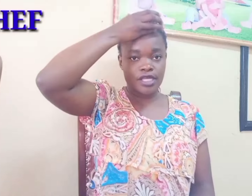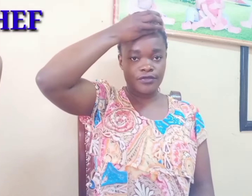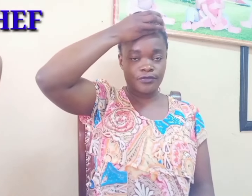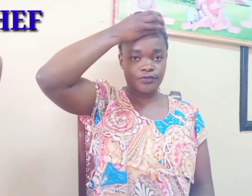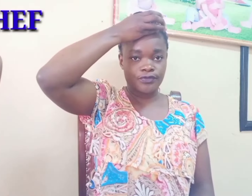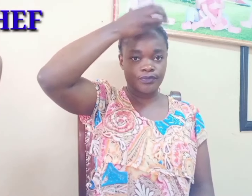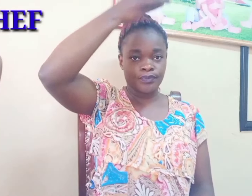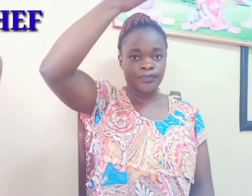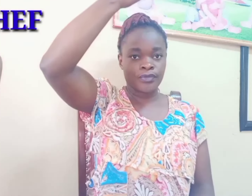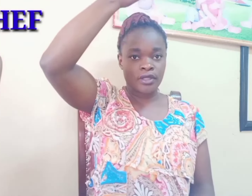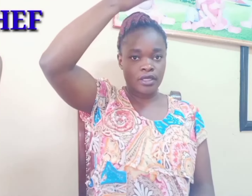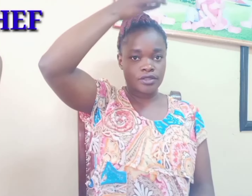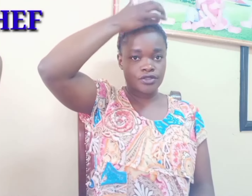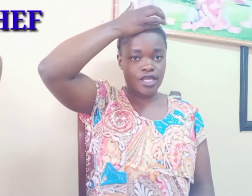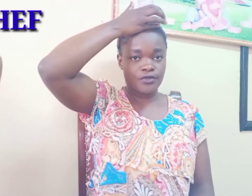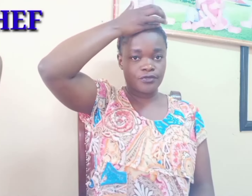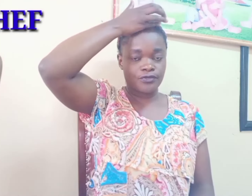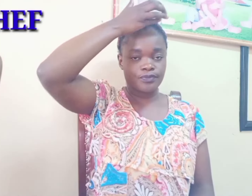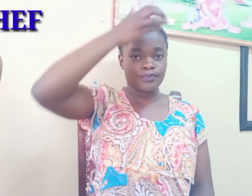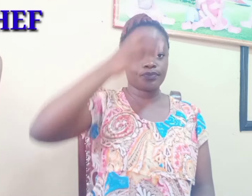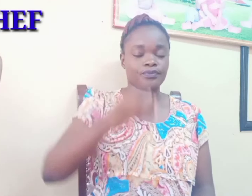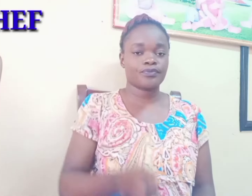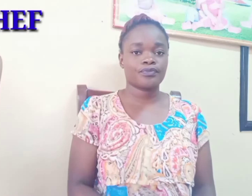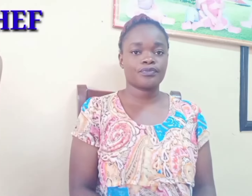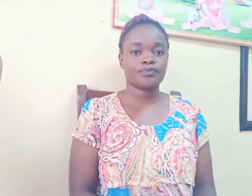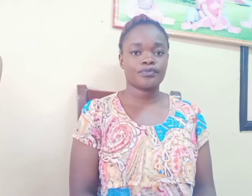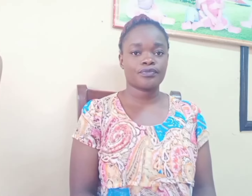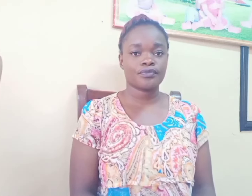chef, chef.